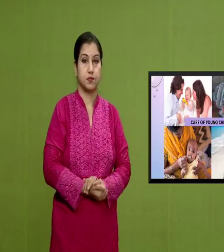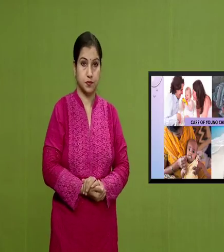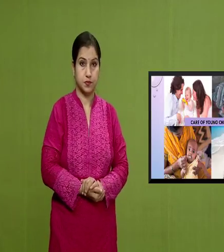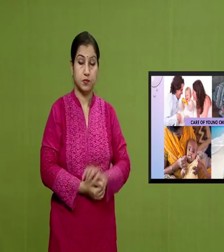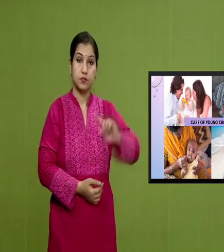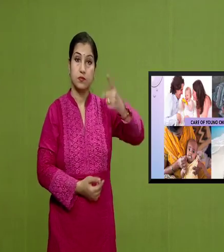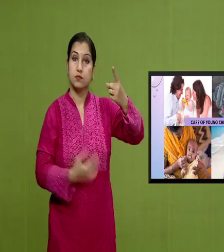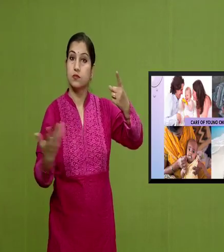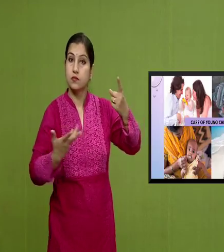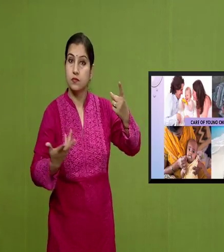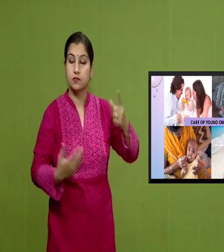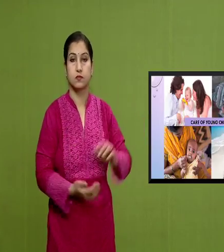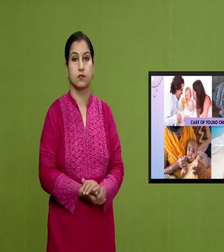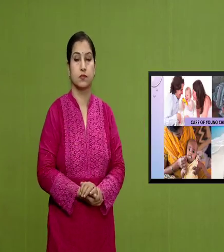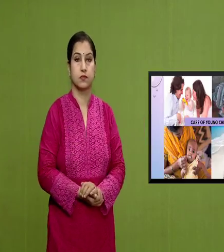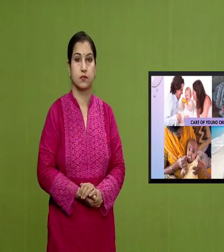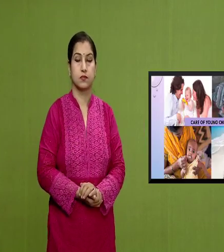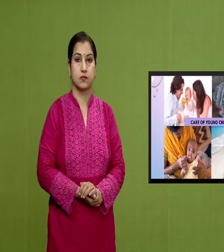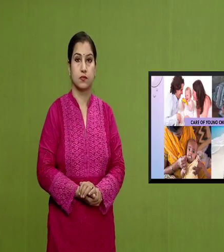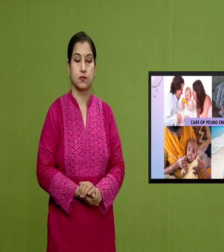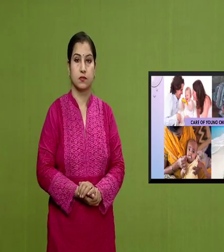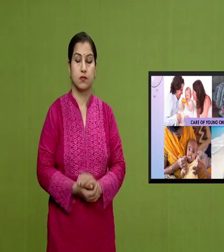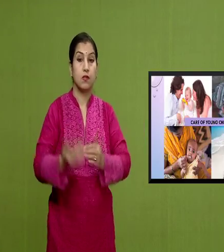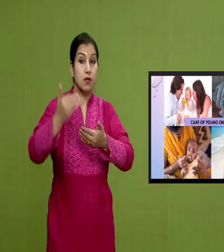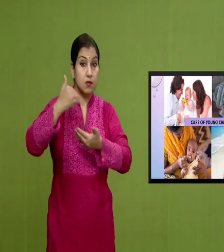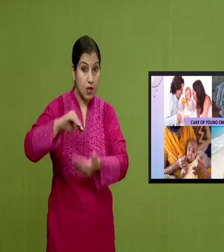First is early stimulation.